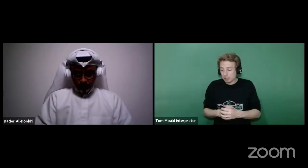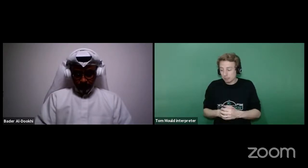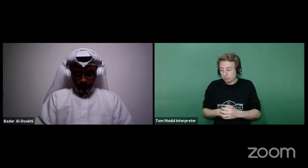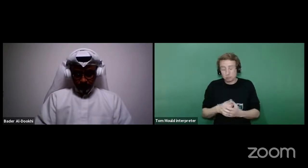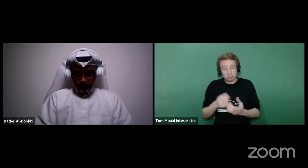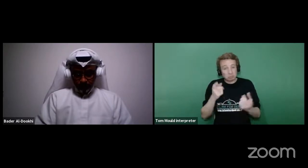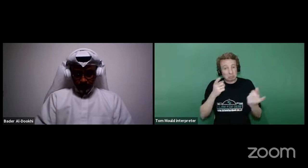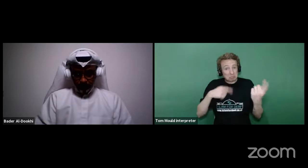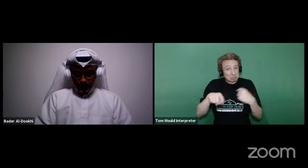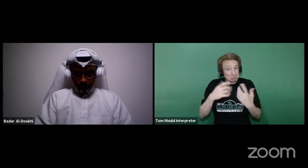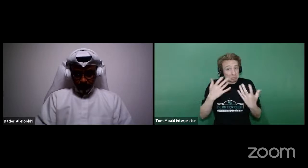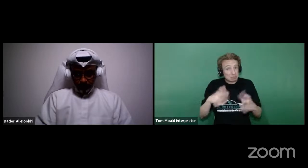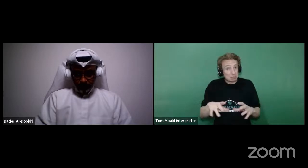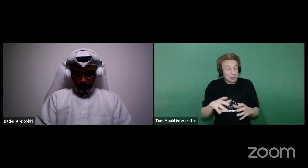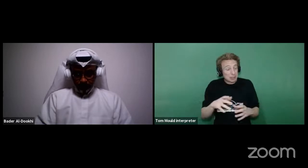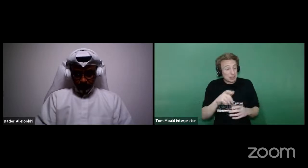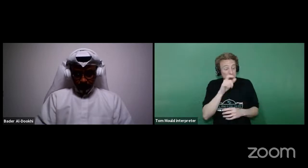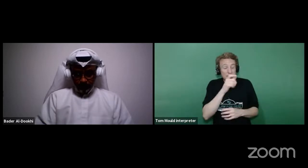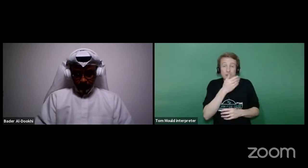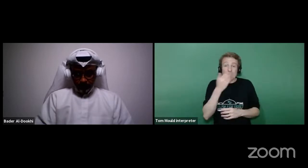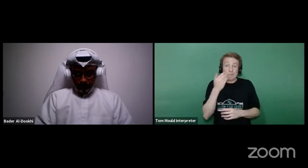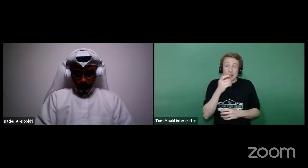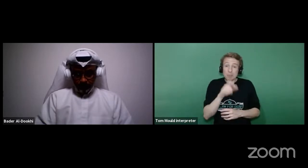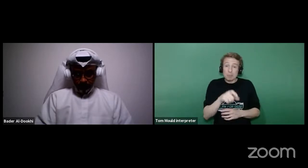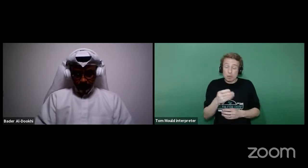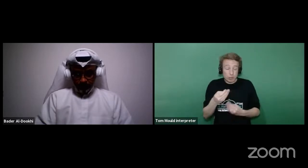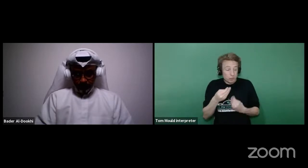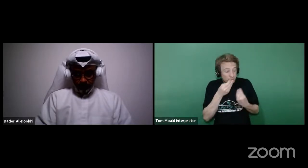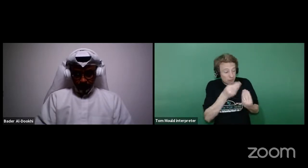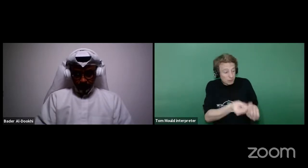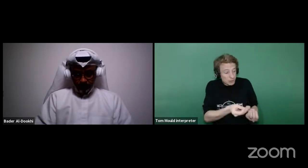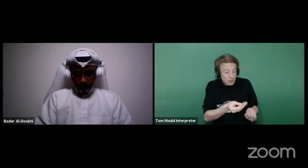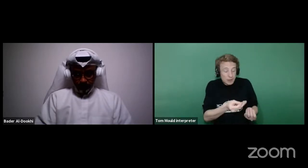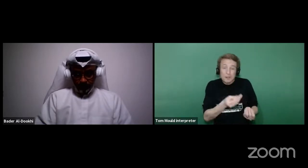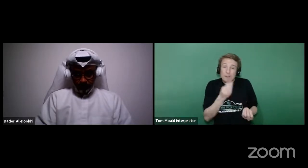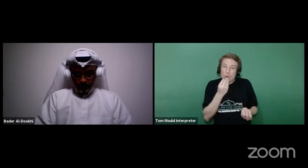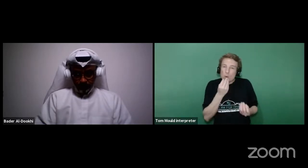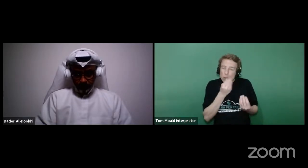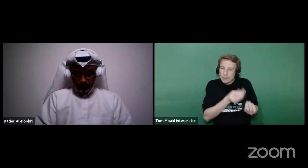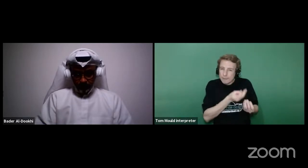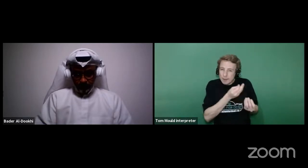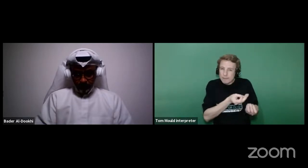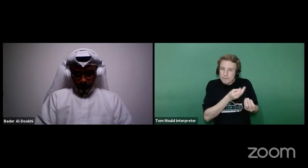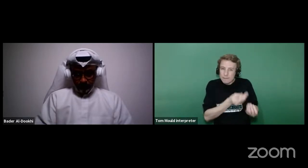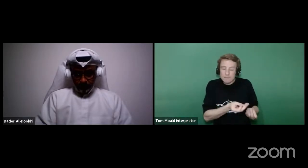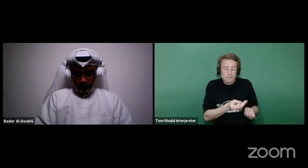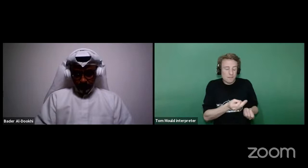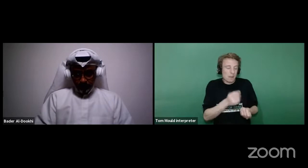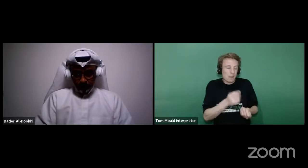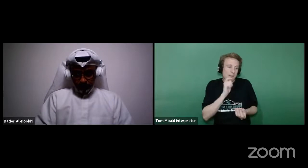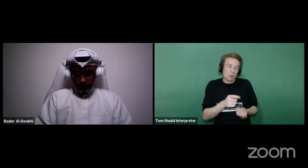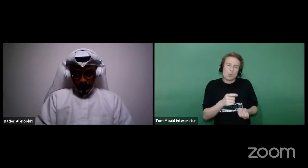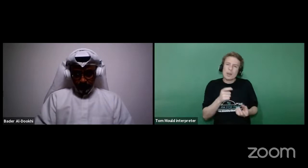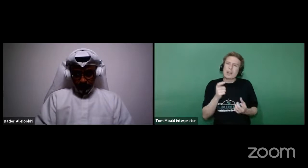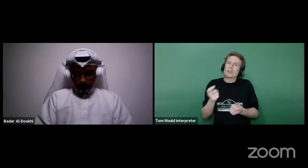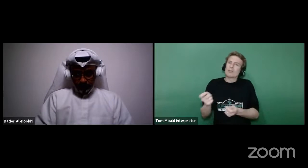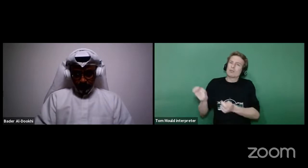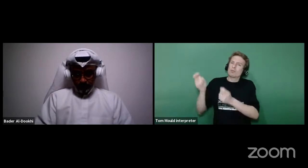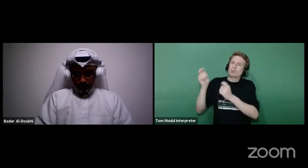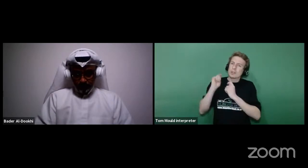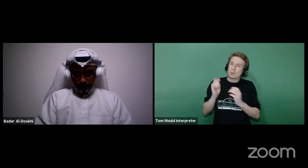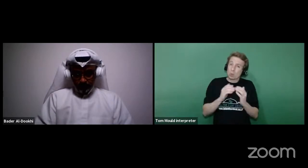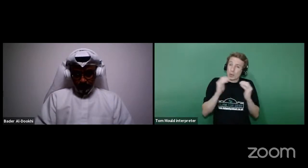the fasting person, then indeed they will have the reward equal to the reward of that